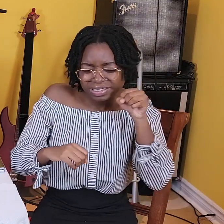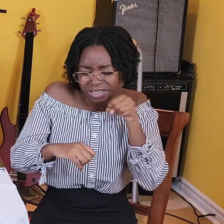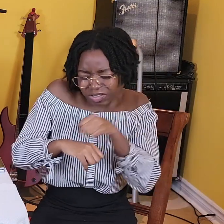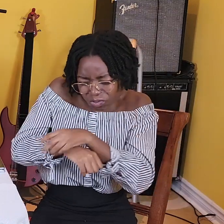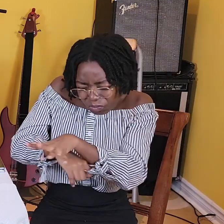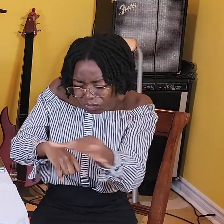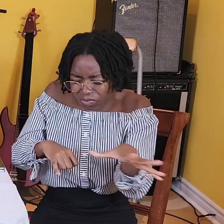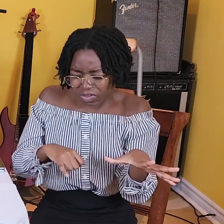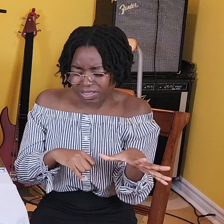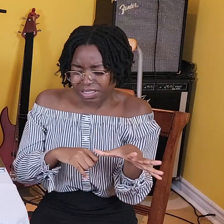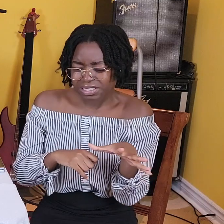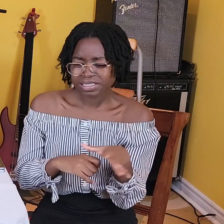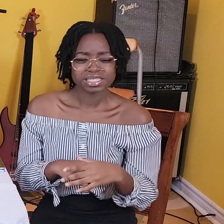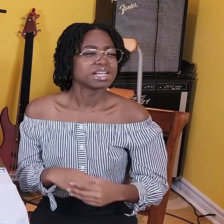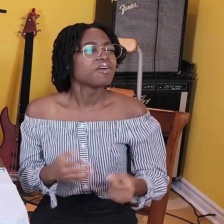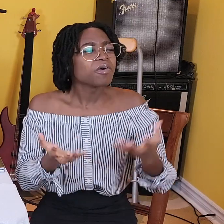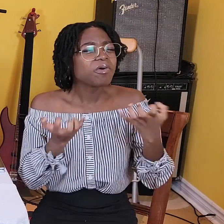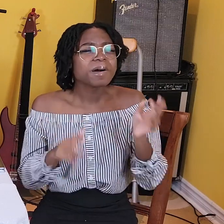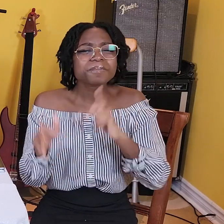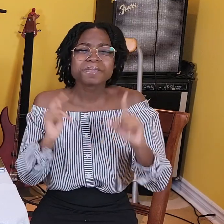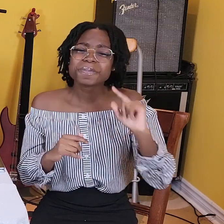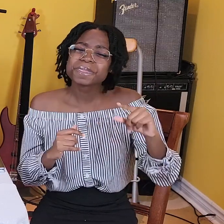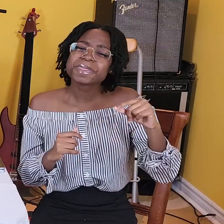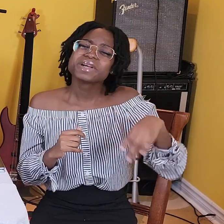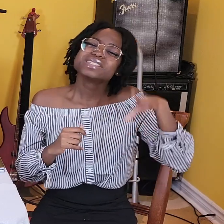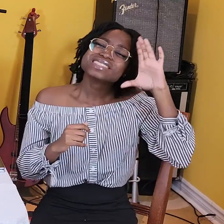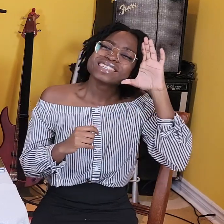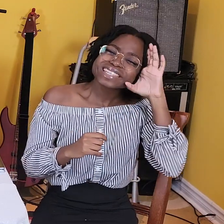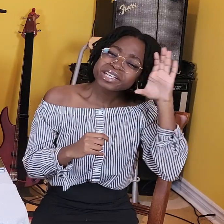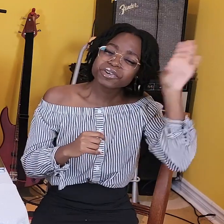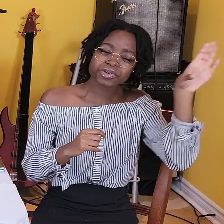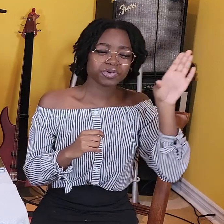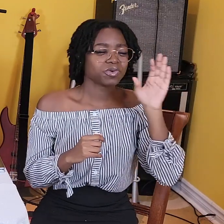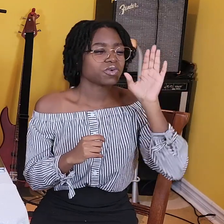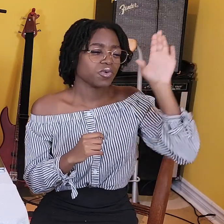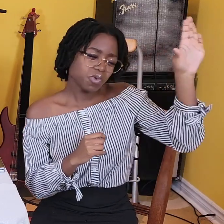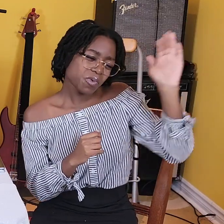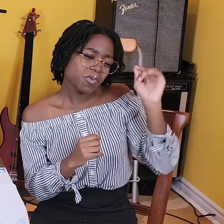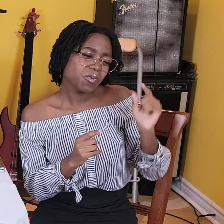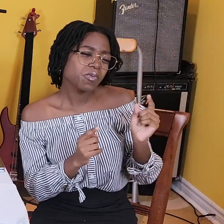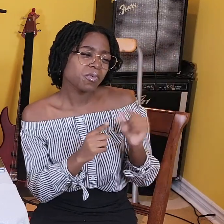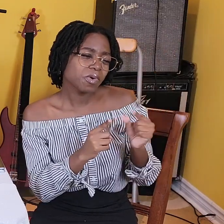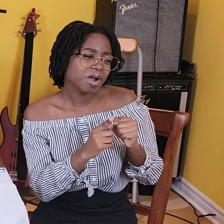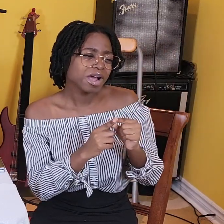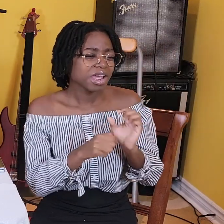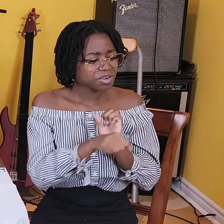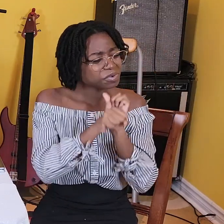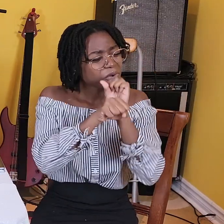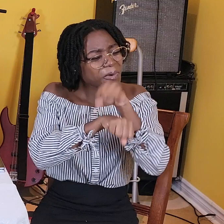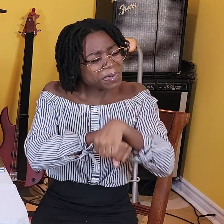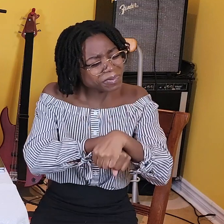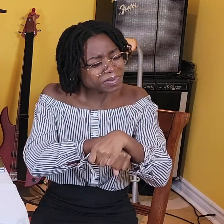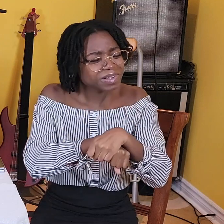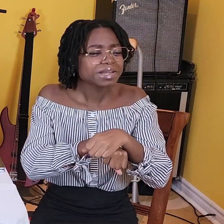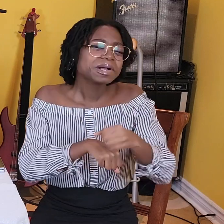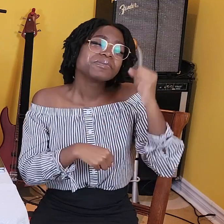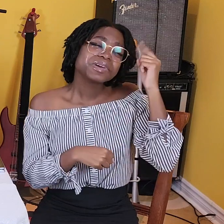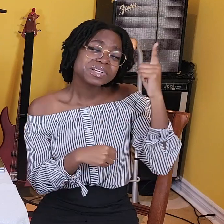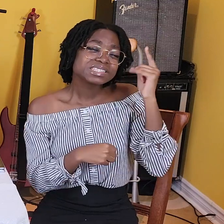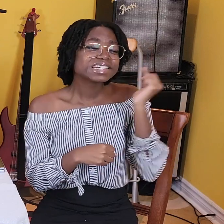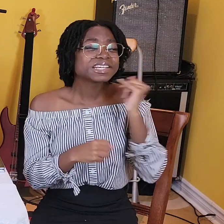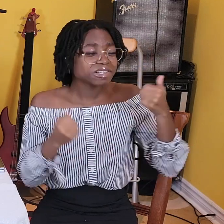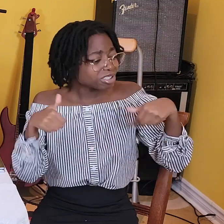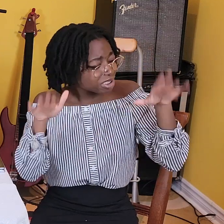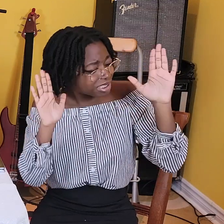them, oh God, hear your word and overcome that. Because we understand that, Lord God, when we surrender to you, oh God, we're able to